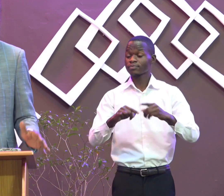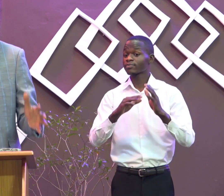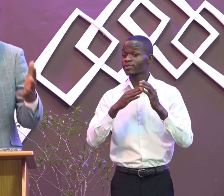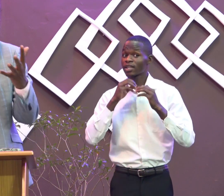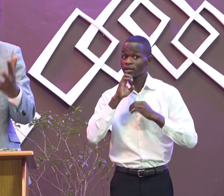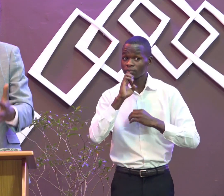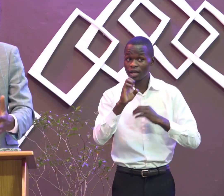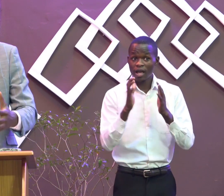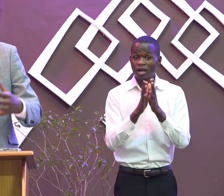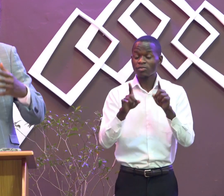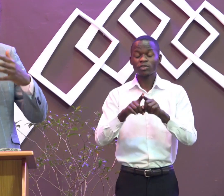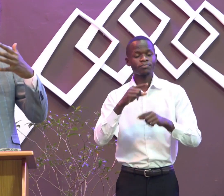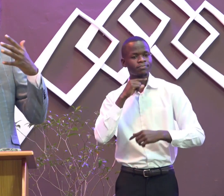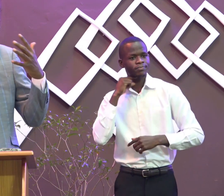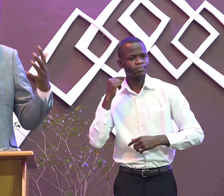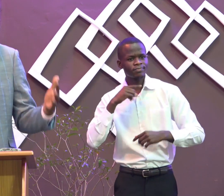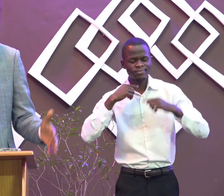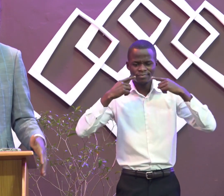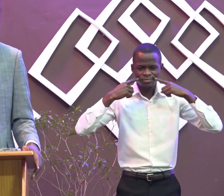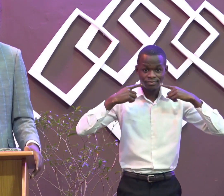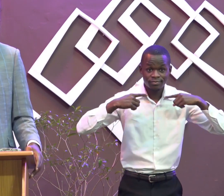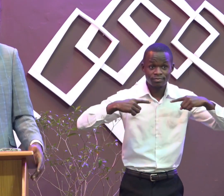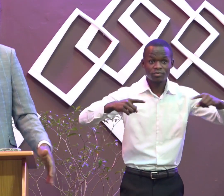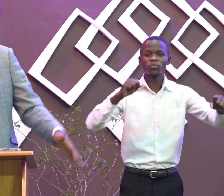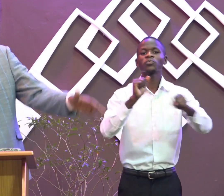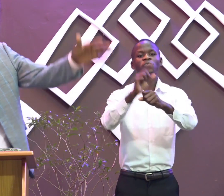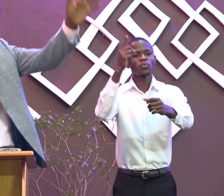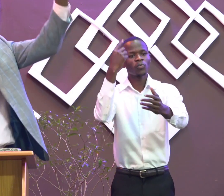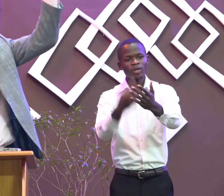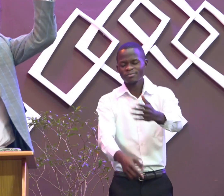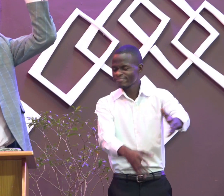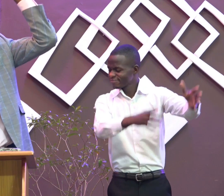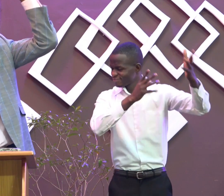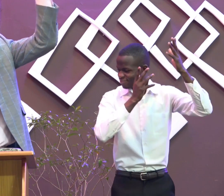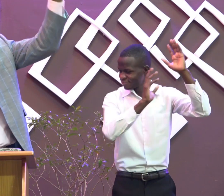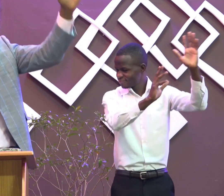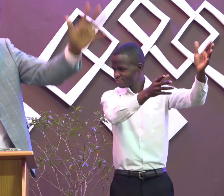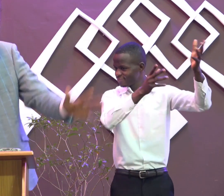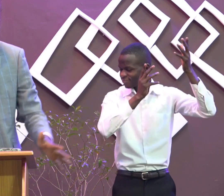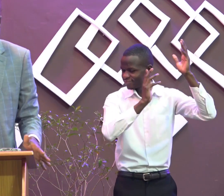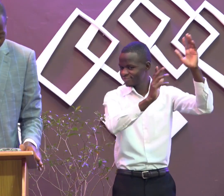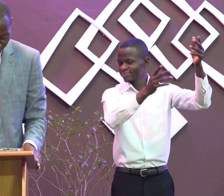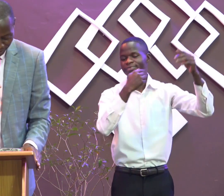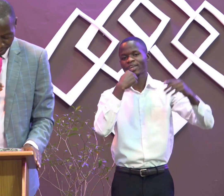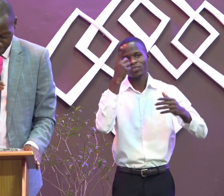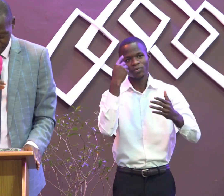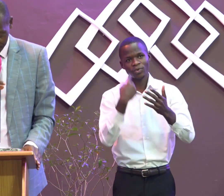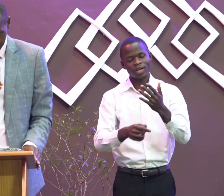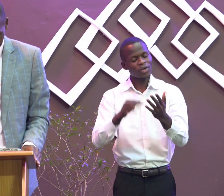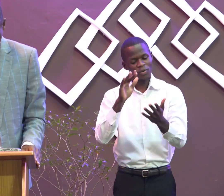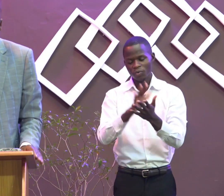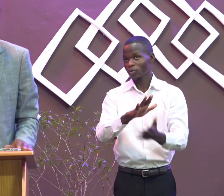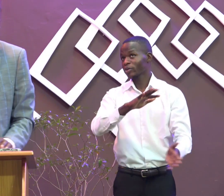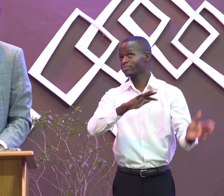bakitumaze, mutwanjulidde, twakubye bukubi mu ngalo, ne tugamba nti Mukama weebwe ekitiibwa. Without any kind